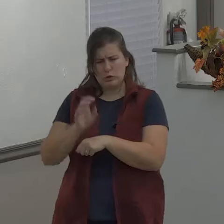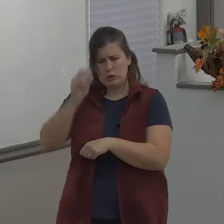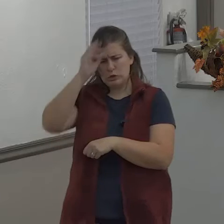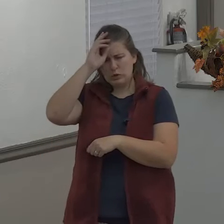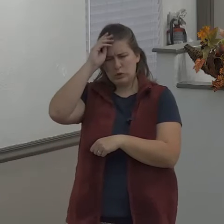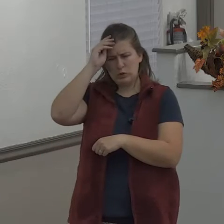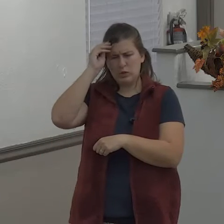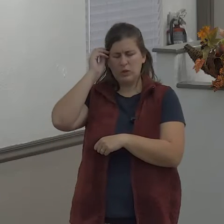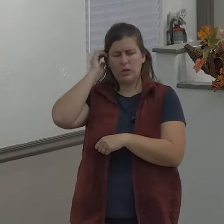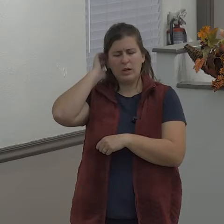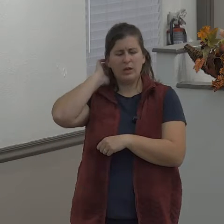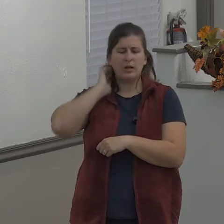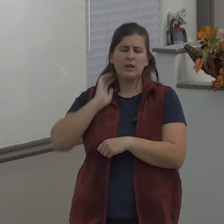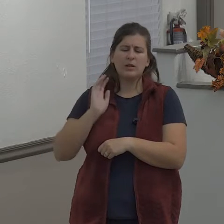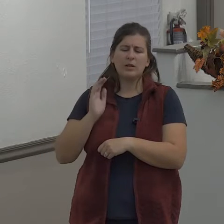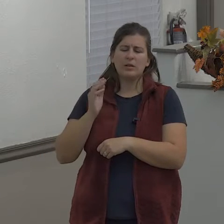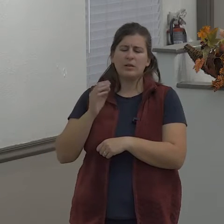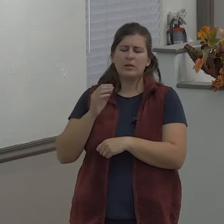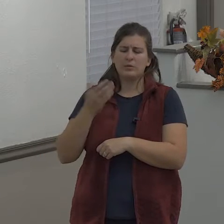and